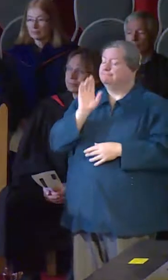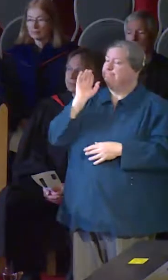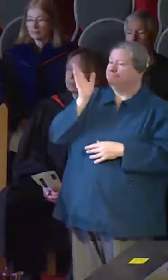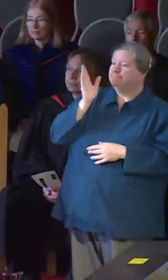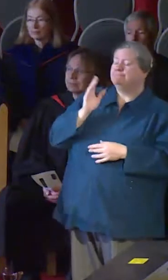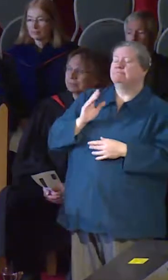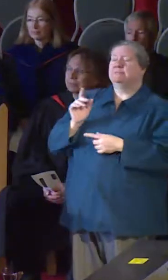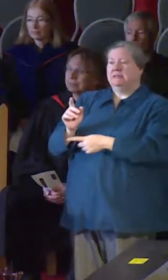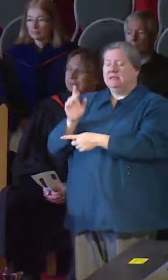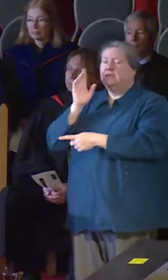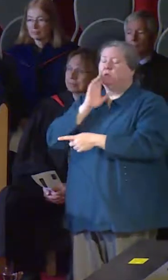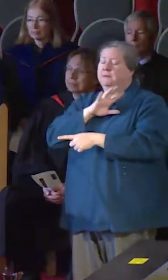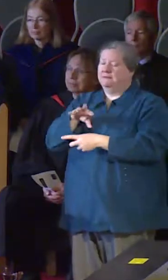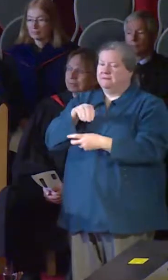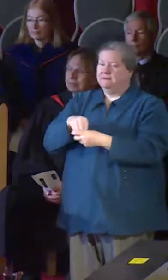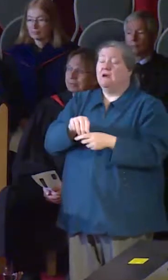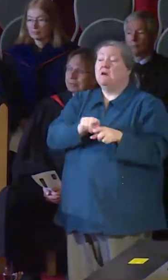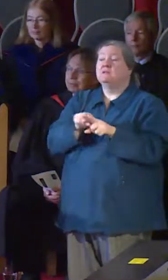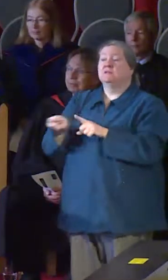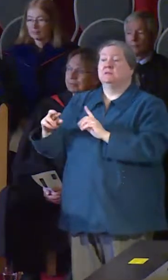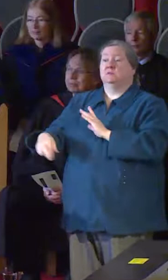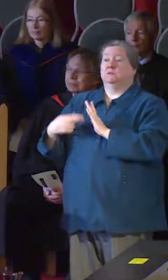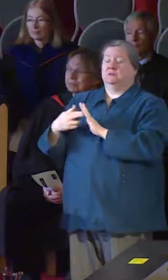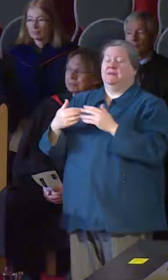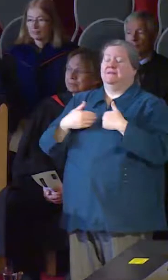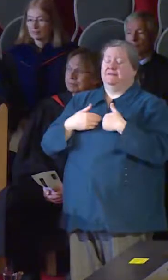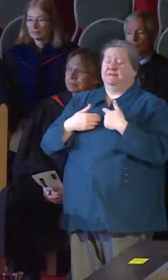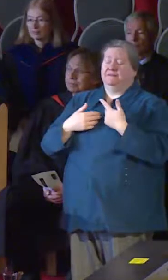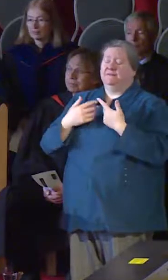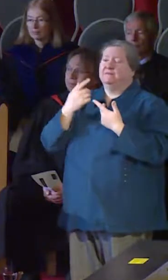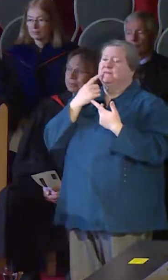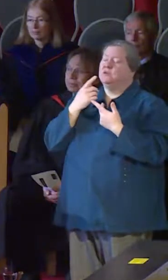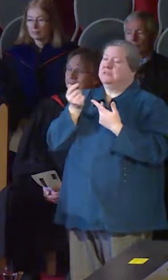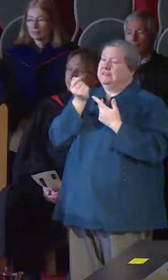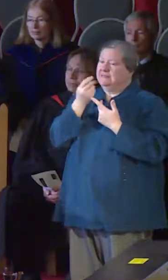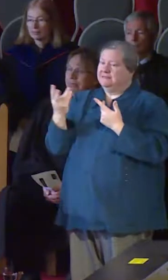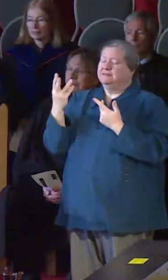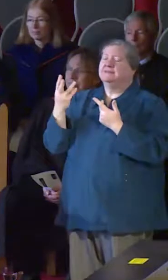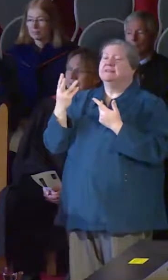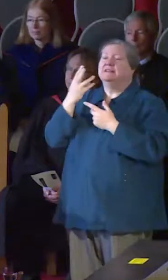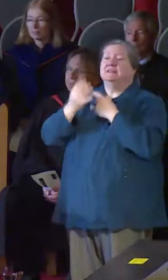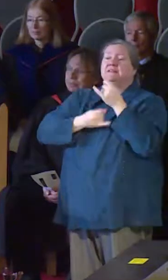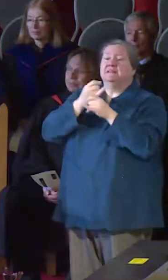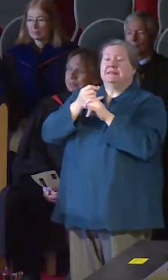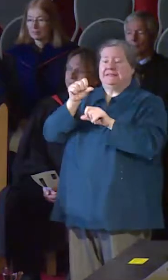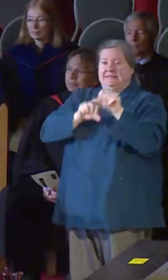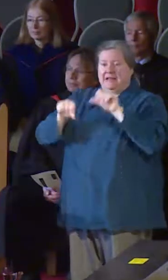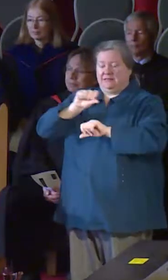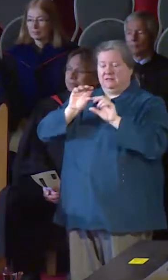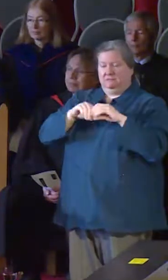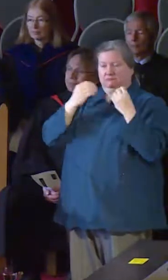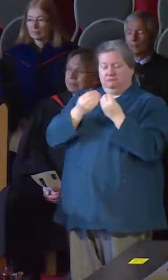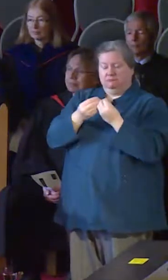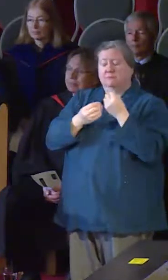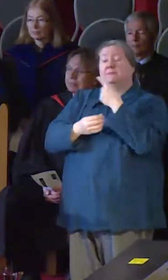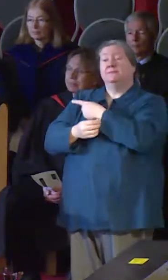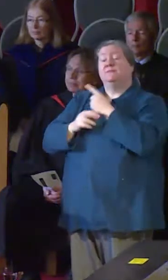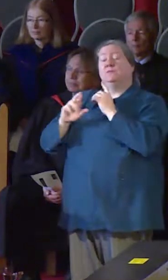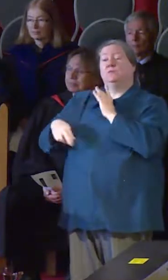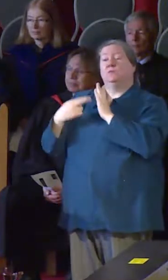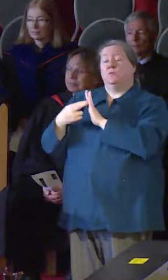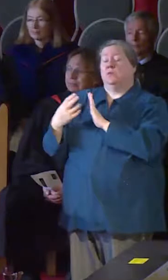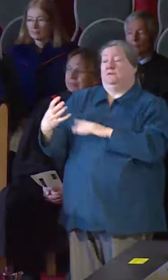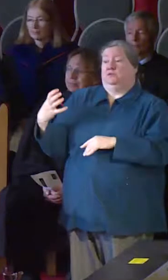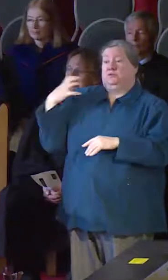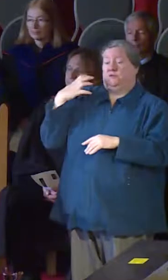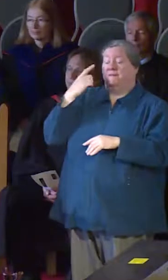several international science organizations. As chair in the Department of Pathobiology, Dr. Prescott played a